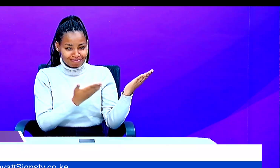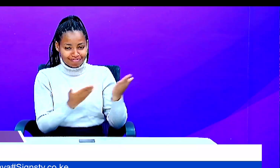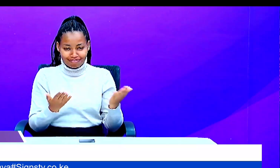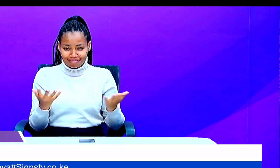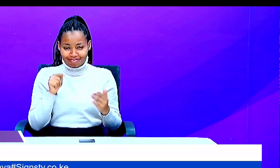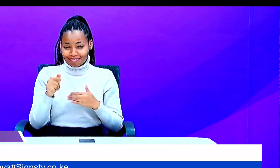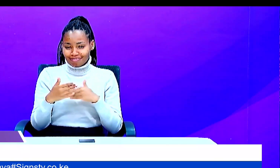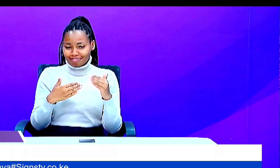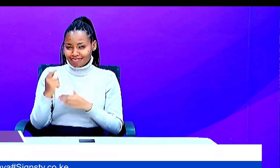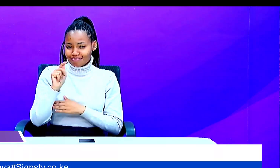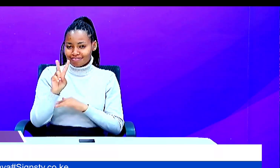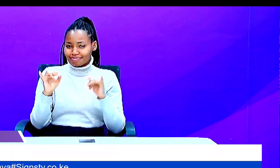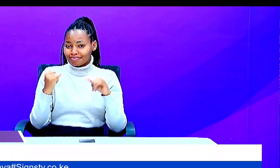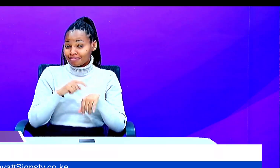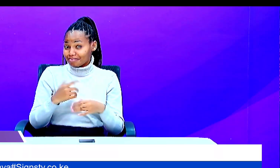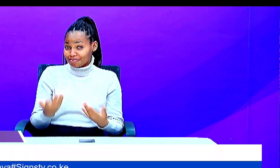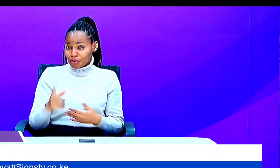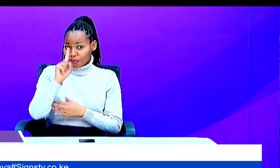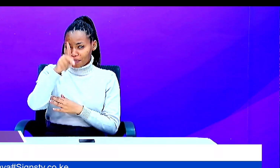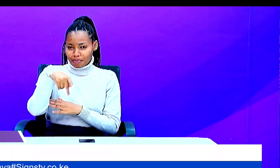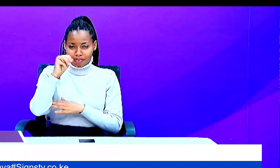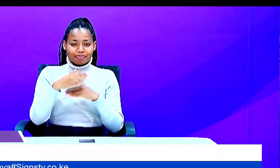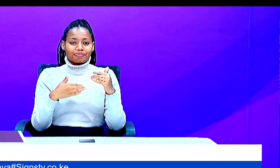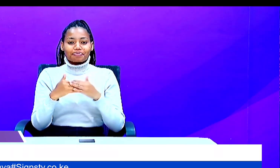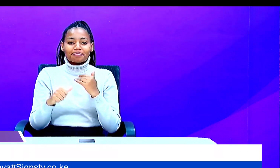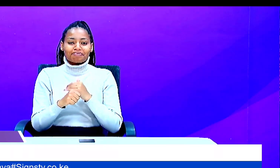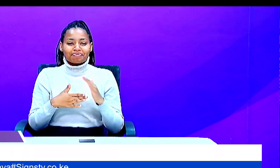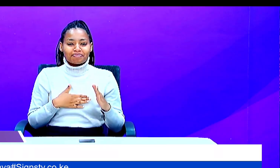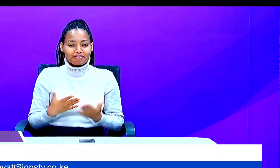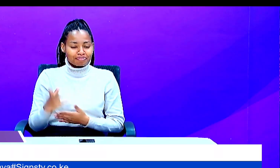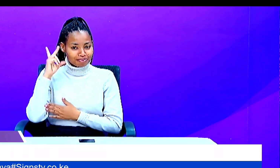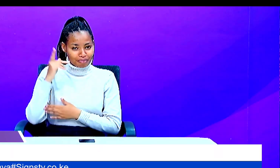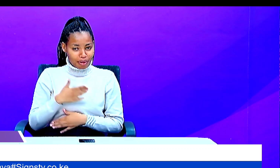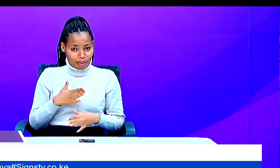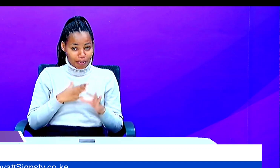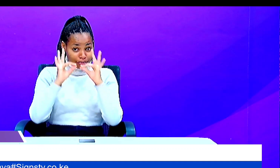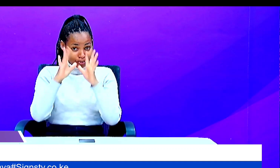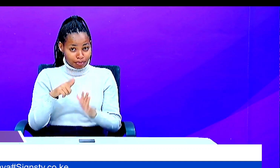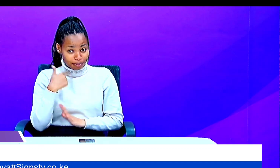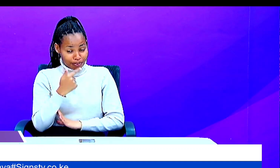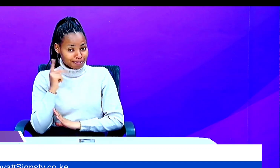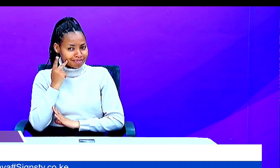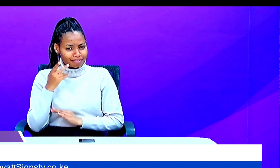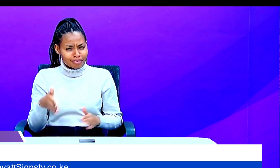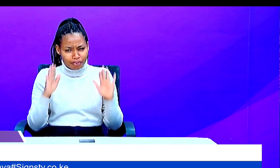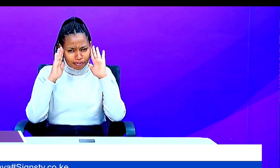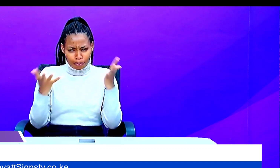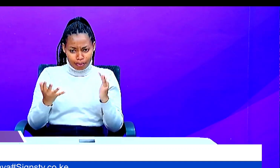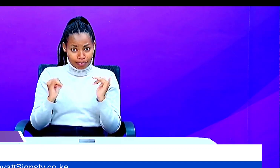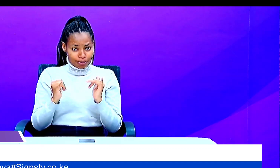Hello my viewer, welcome to Sans TV, where we get to bring you the news updates. I am your host Catherine Ngovi, and my sign language interpreter